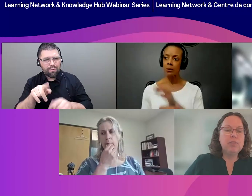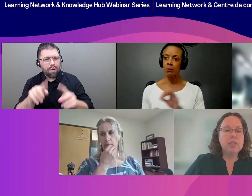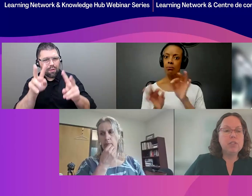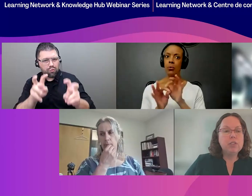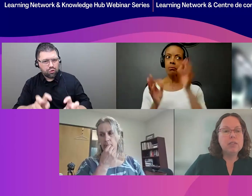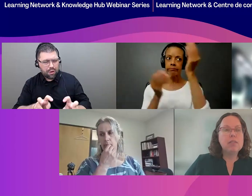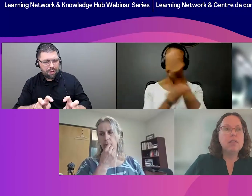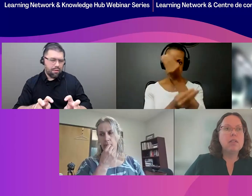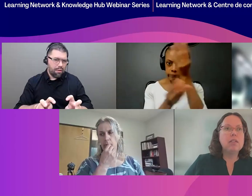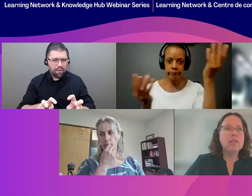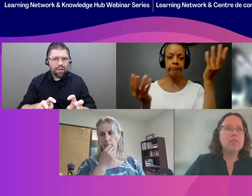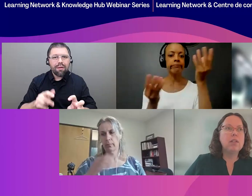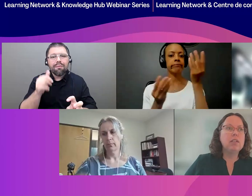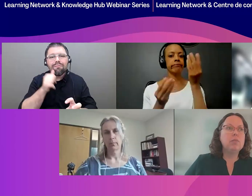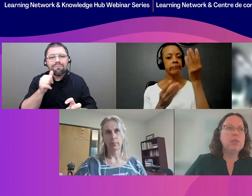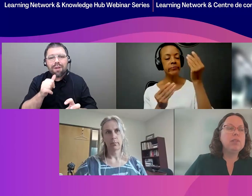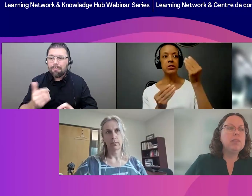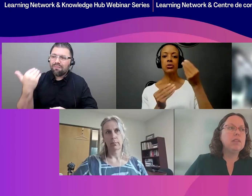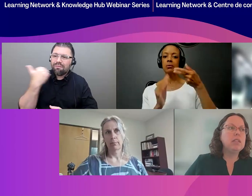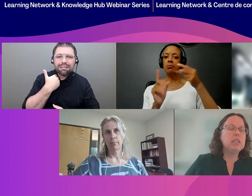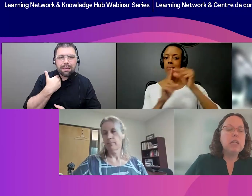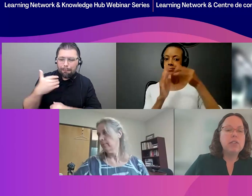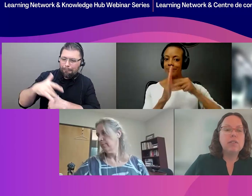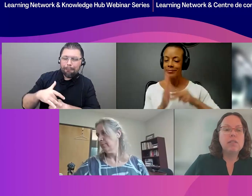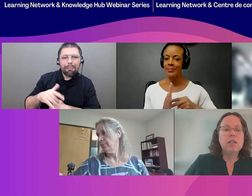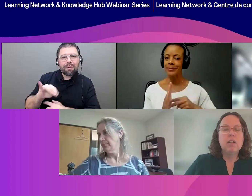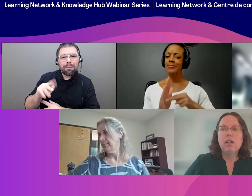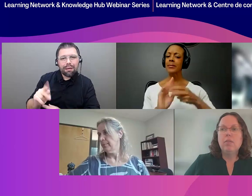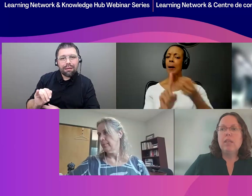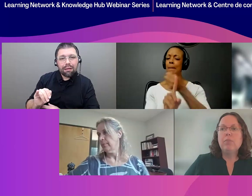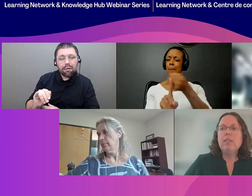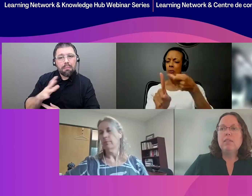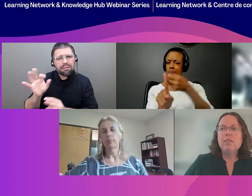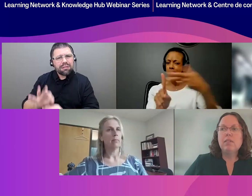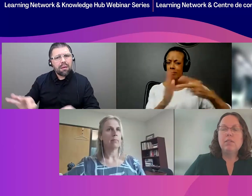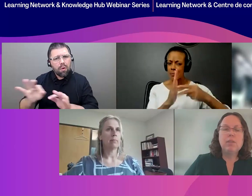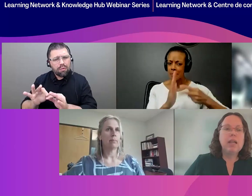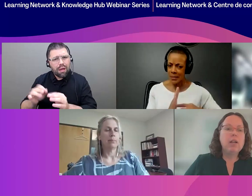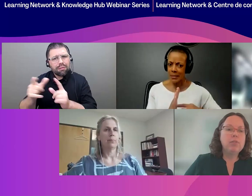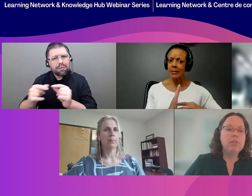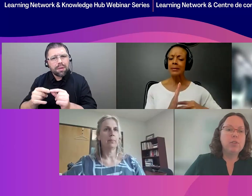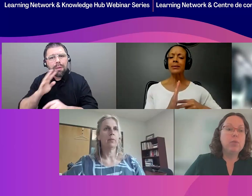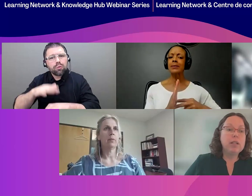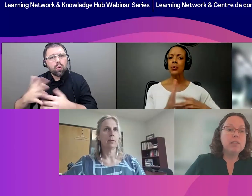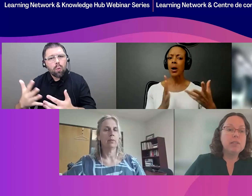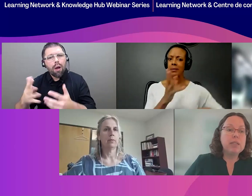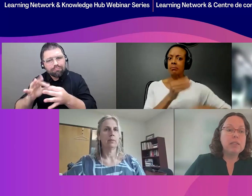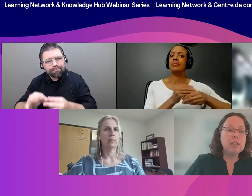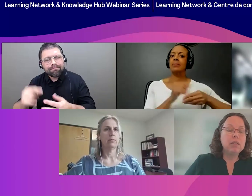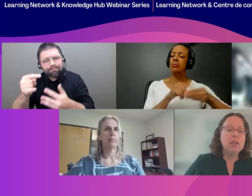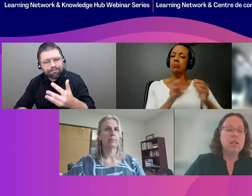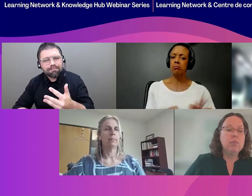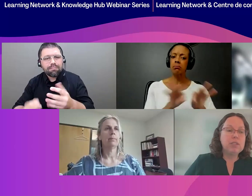information about definitions and identifying abuse and indicators. That piece is really helpful for